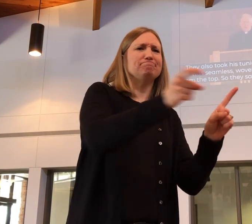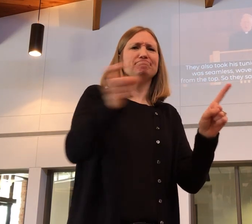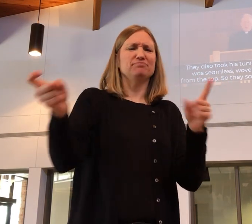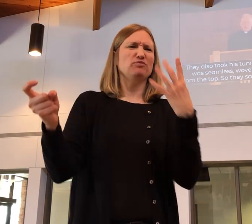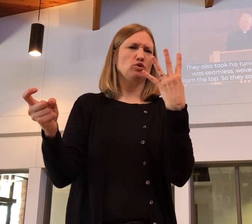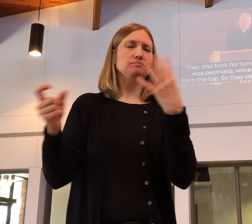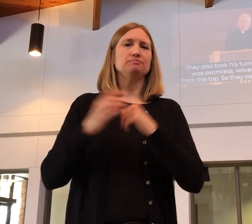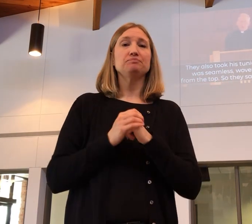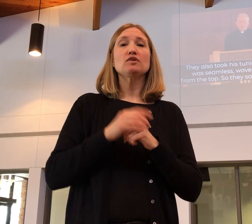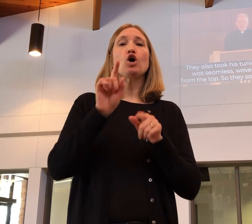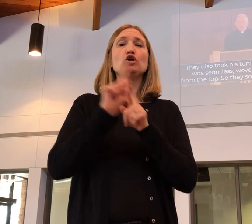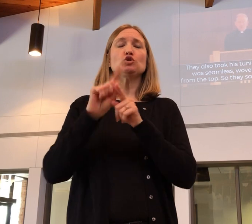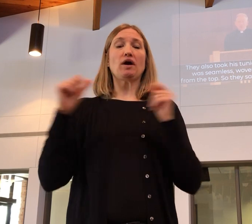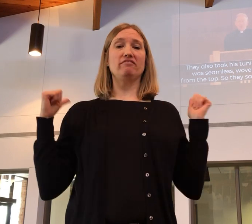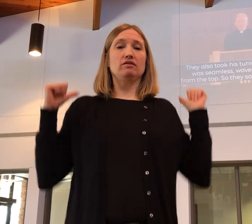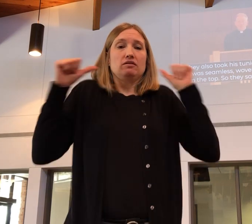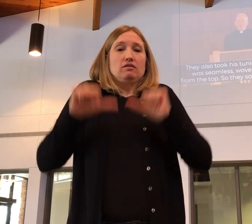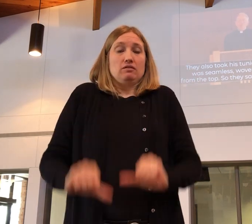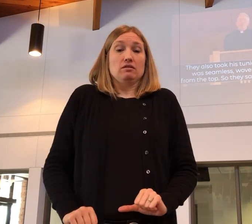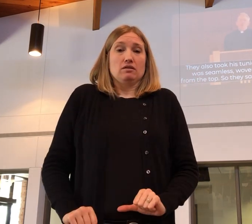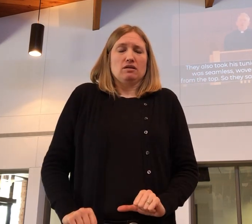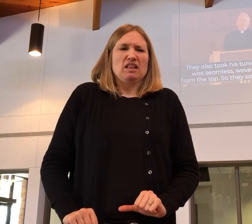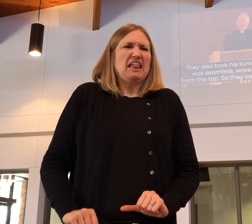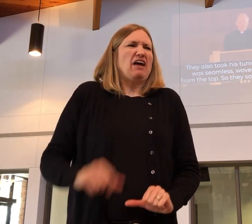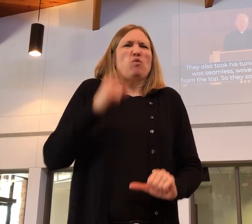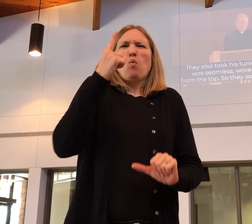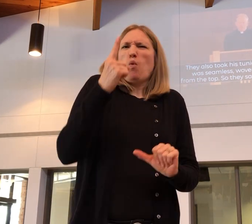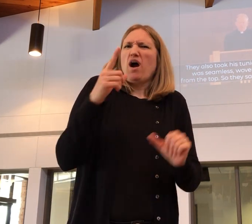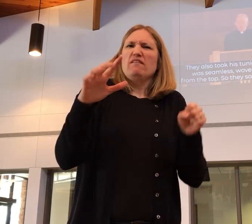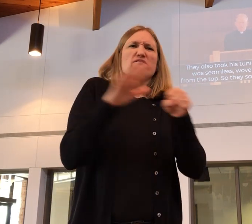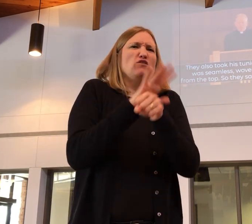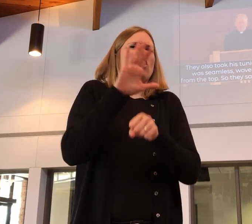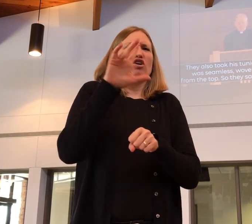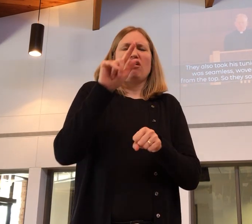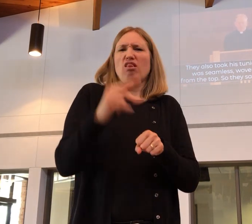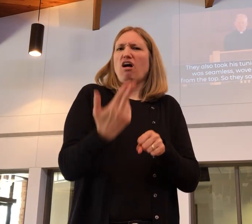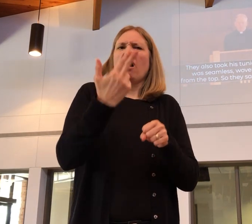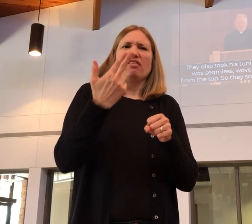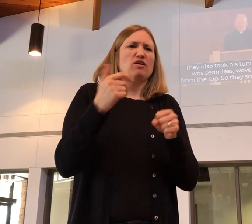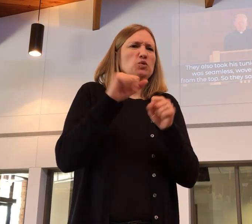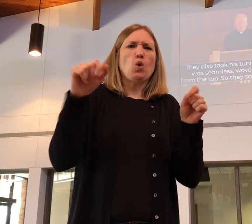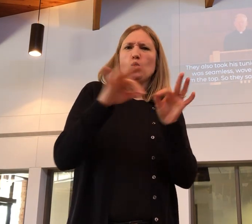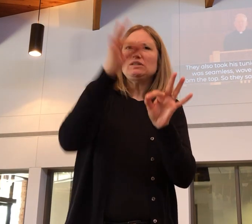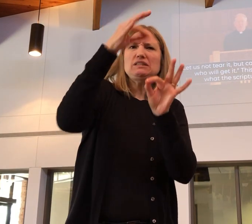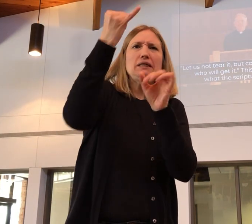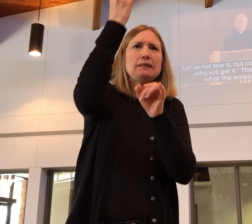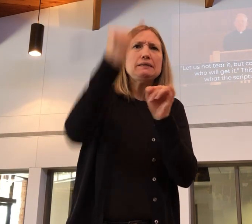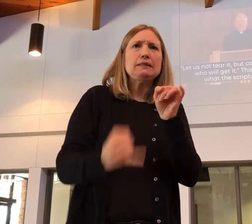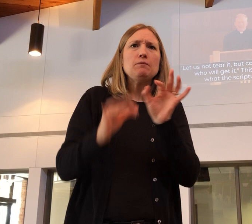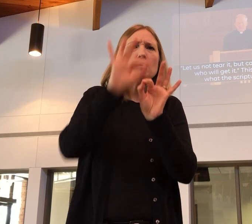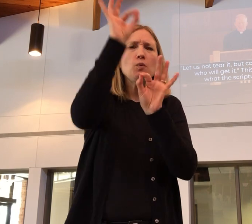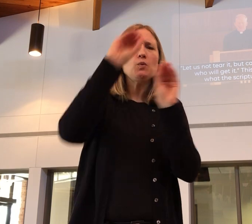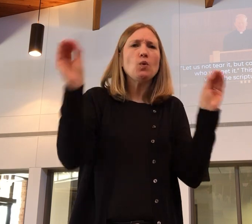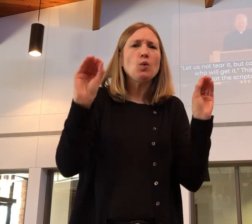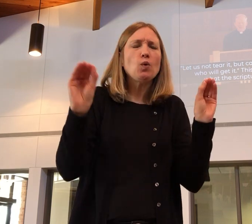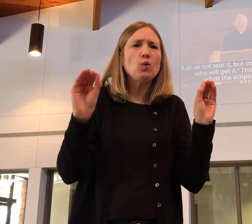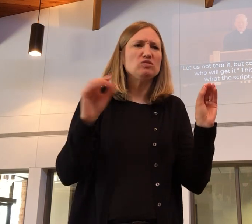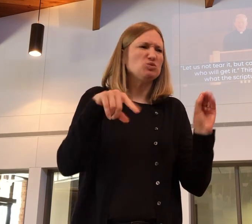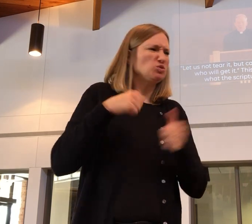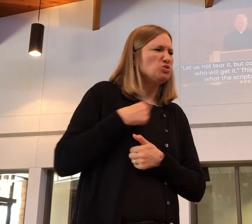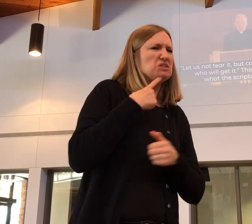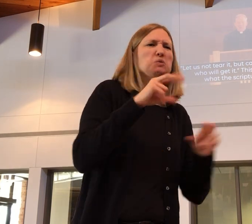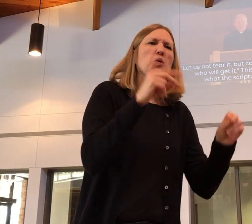Now, the tunic was seamless, woven in one piece from the tops. So they said to one another, "Let's not tear